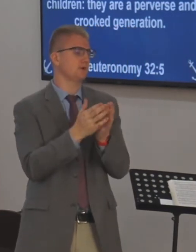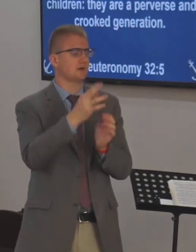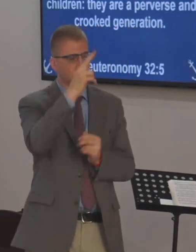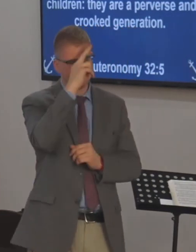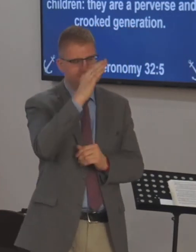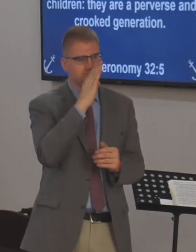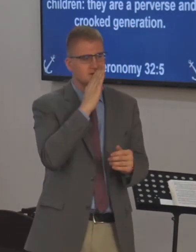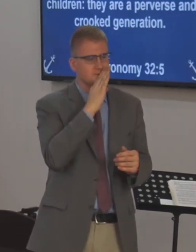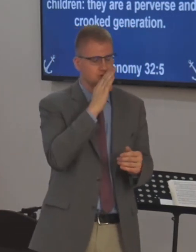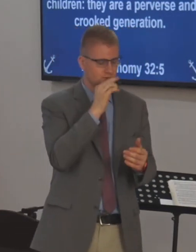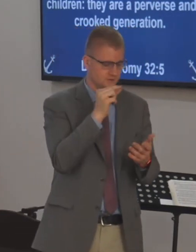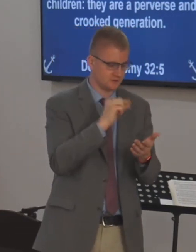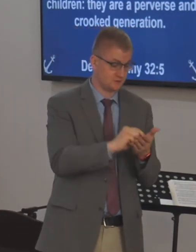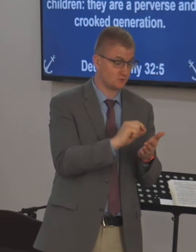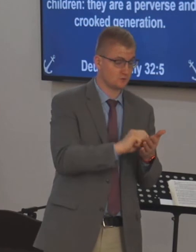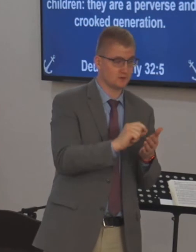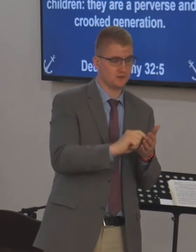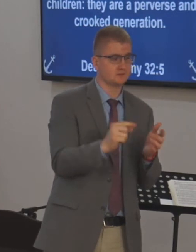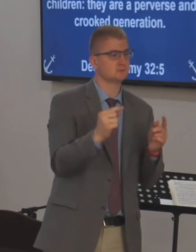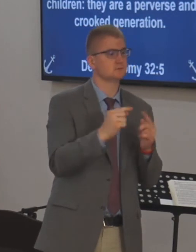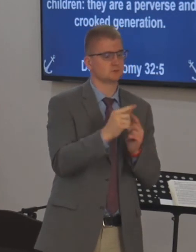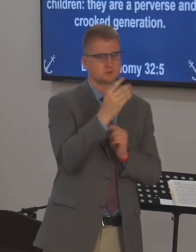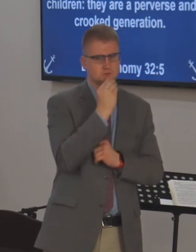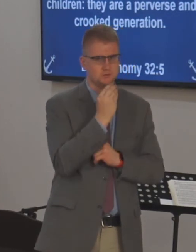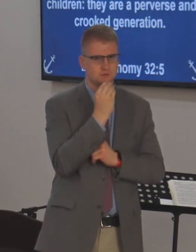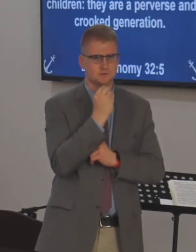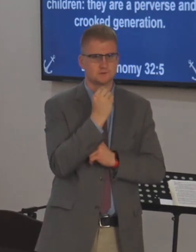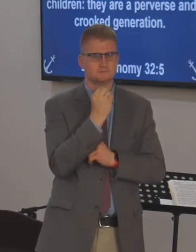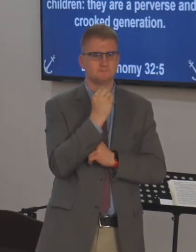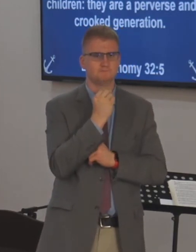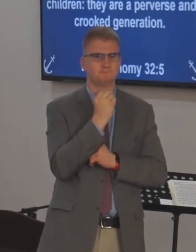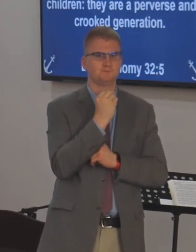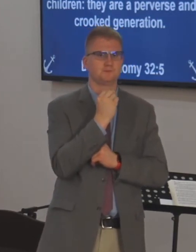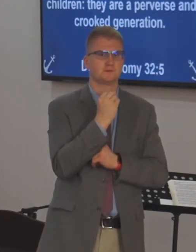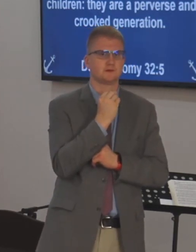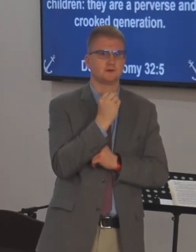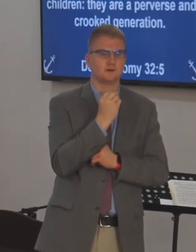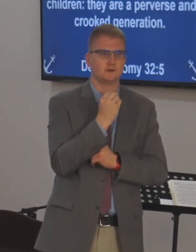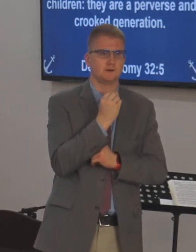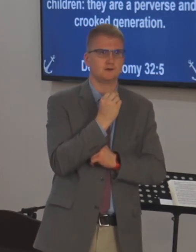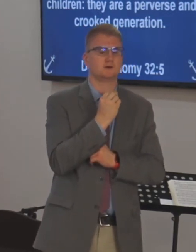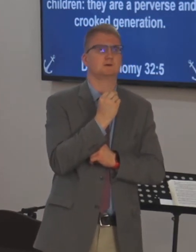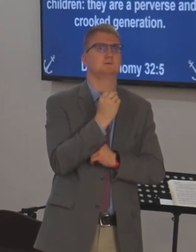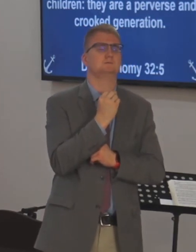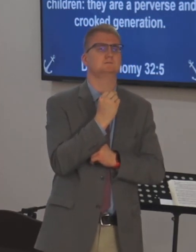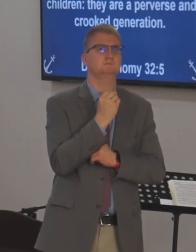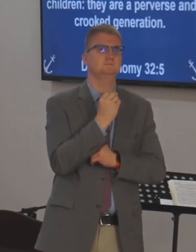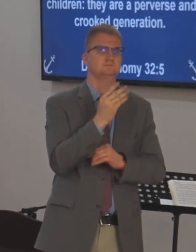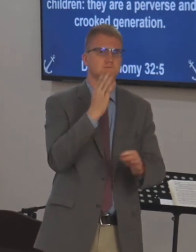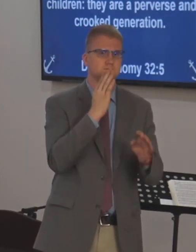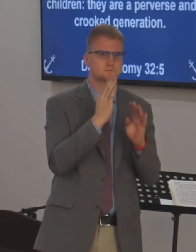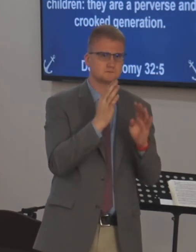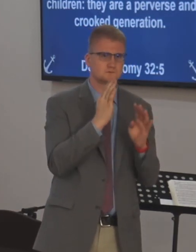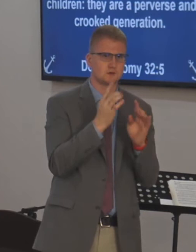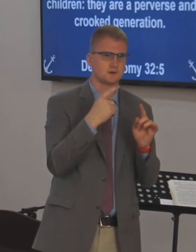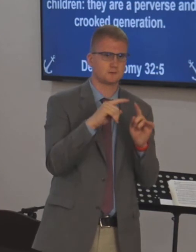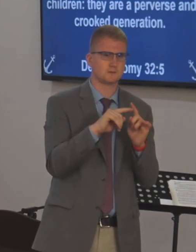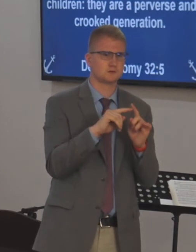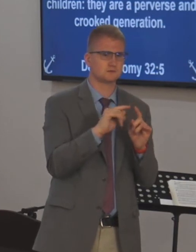Jews. That's a tribulation, doctrinally, okay? But right here, he's saying, they have corrupted themselves. And go on to verse